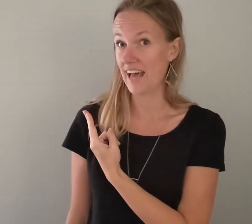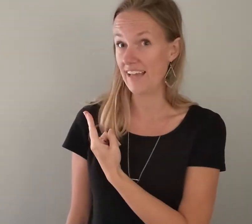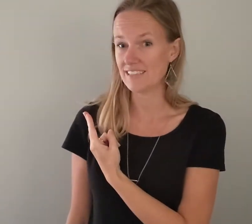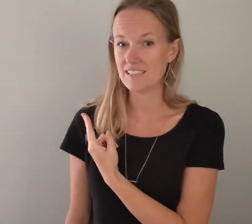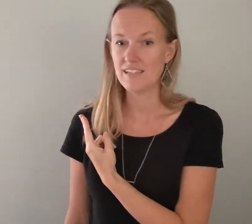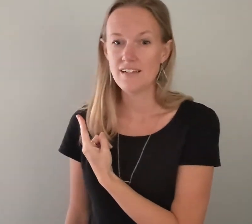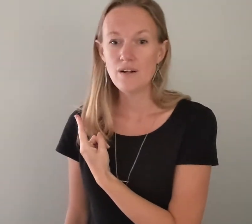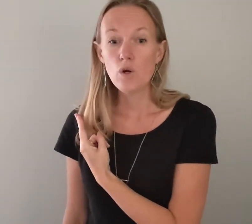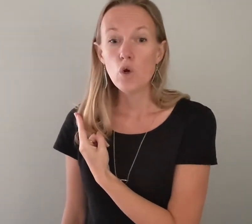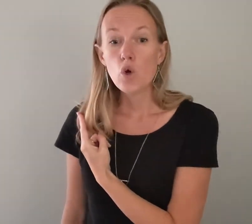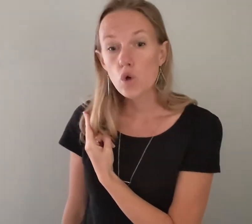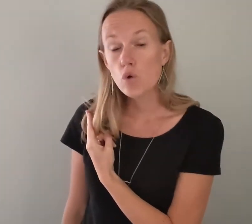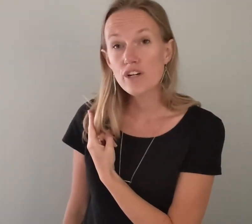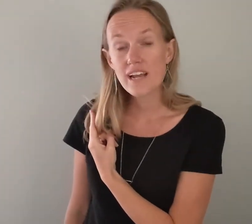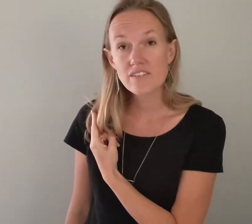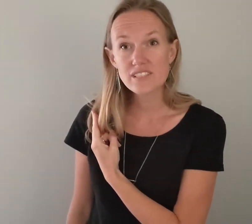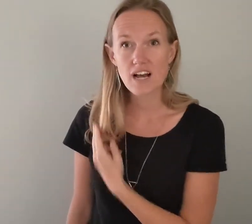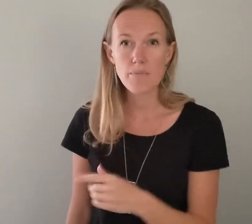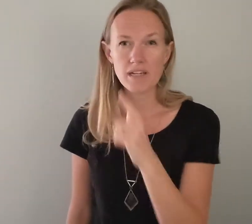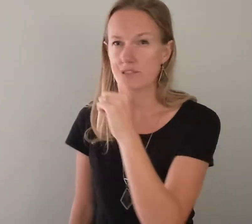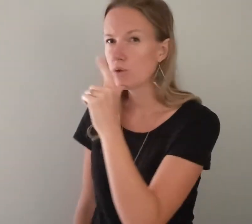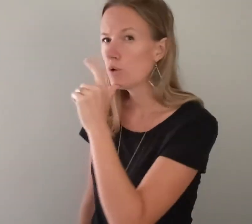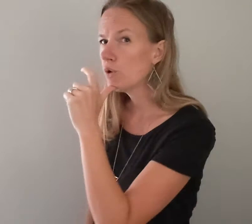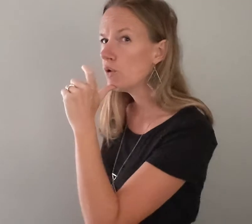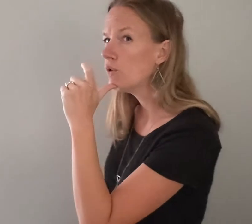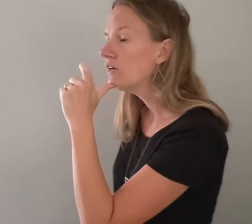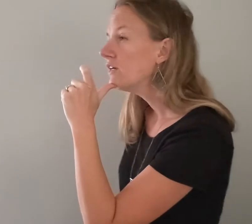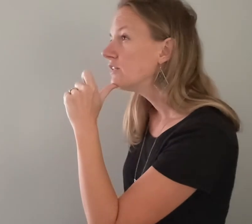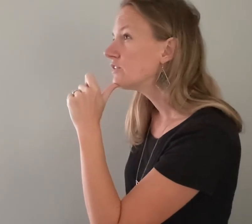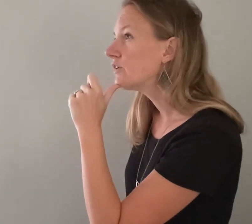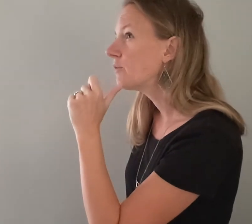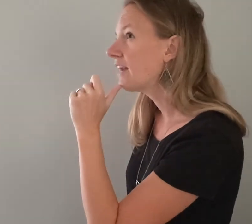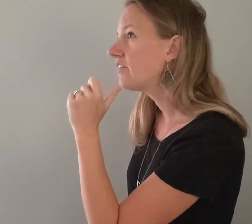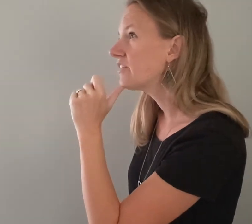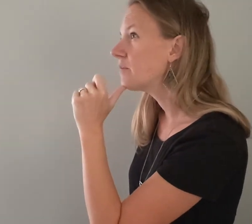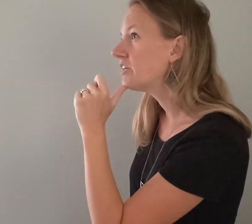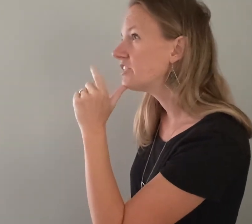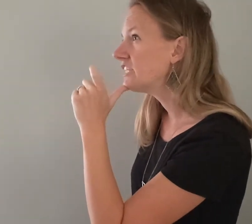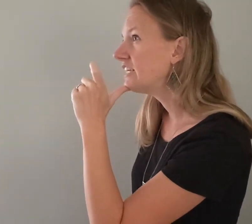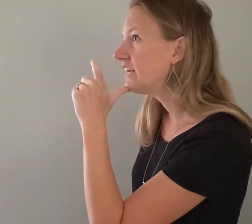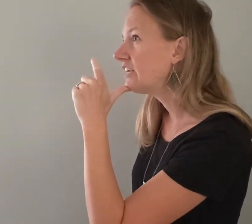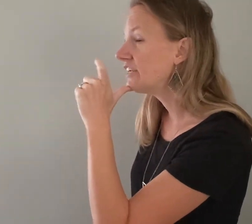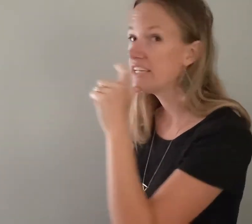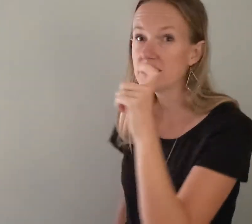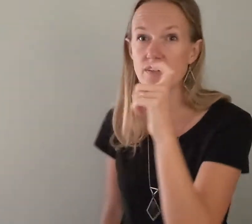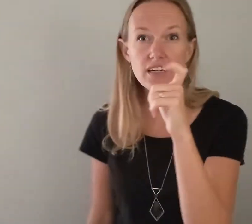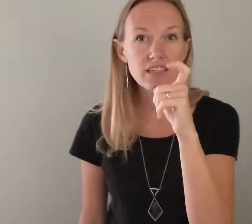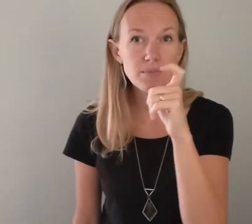that. Who could ever stop us? Who? So you kind of have your thumb at your chin and your index finger is making